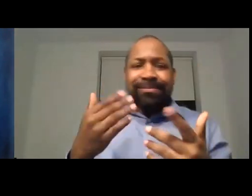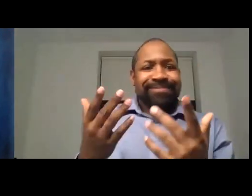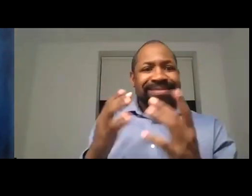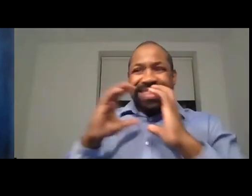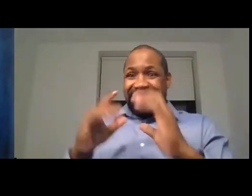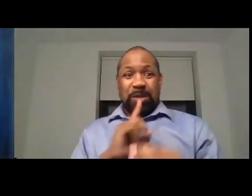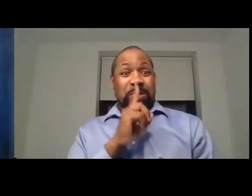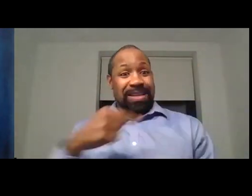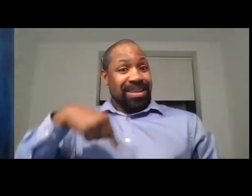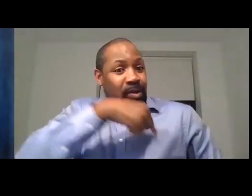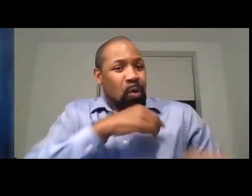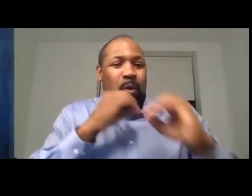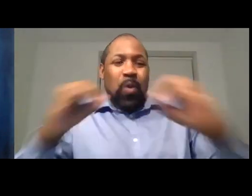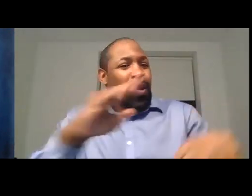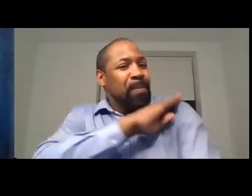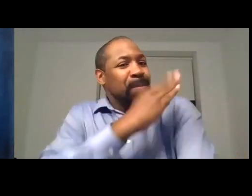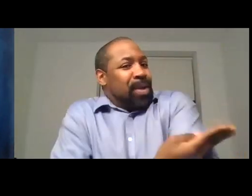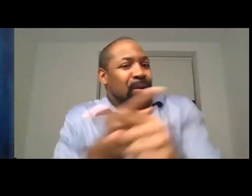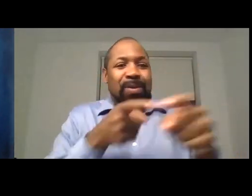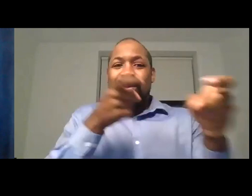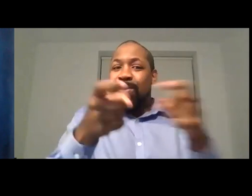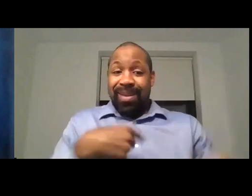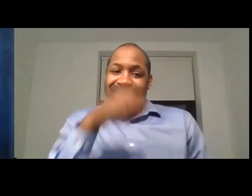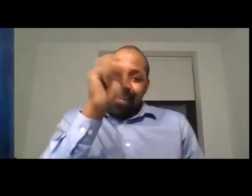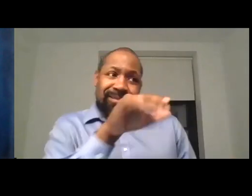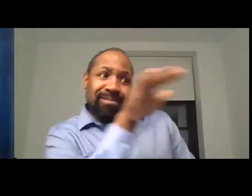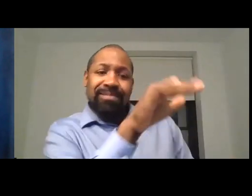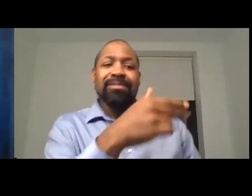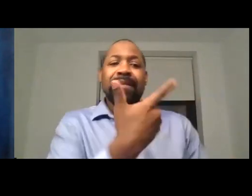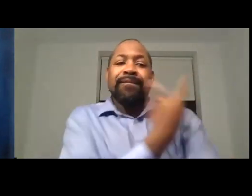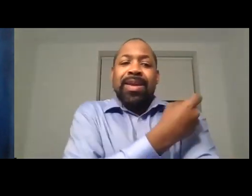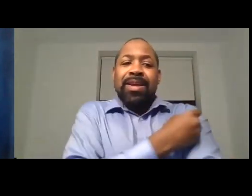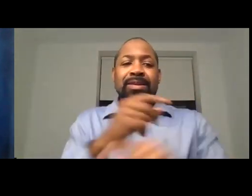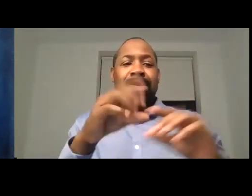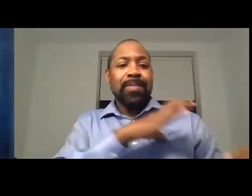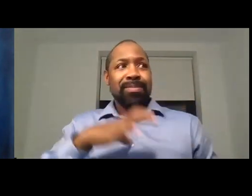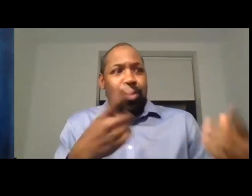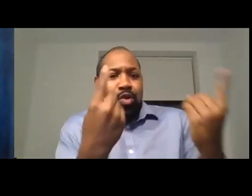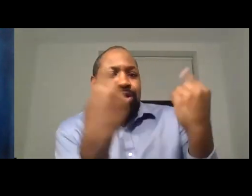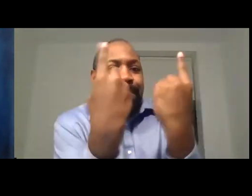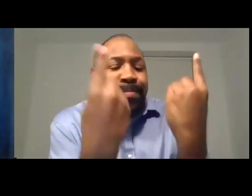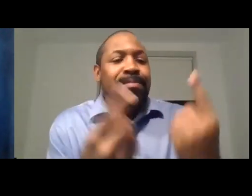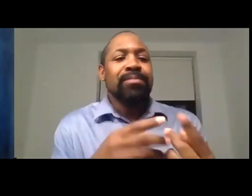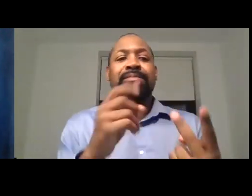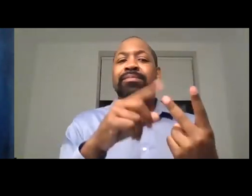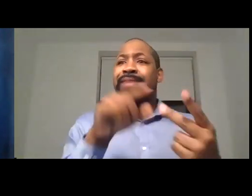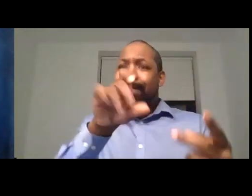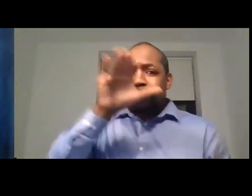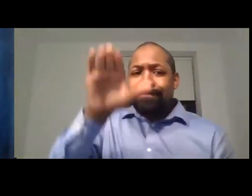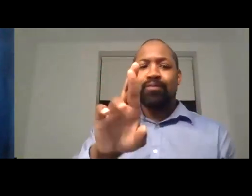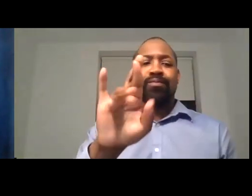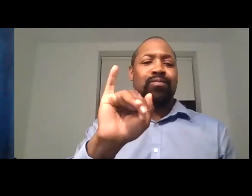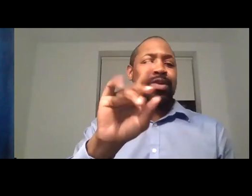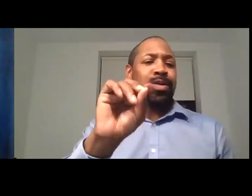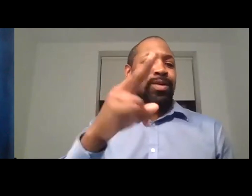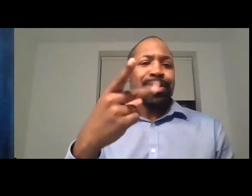it for safety on the job, for communication access. And at this point, I have no power to make a change myself. We are